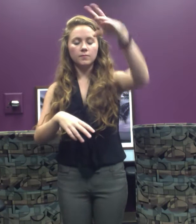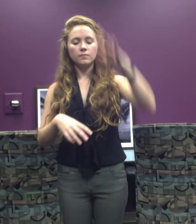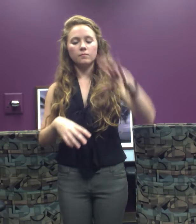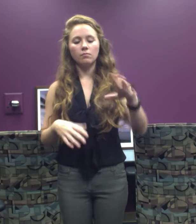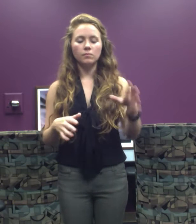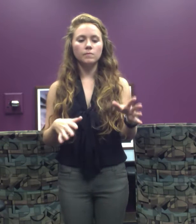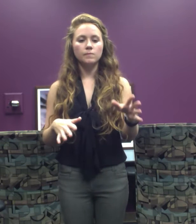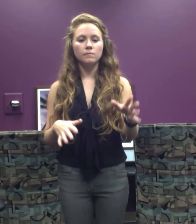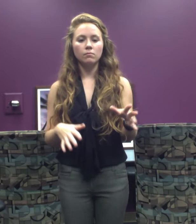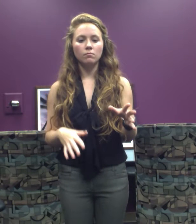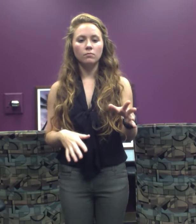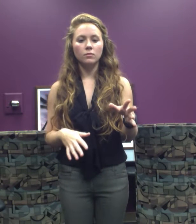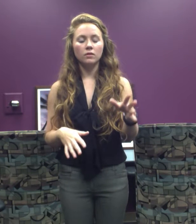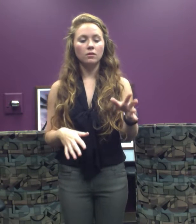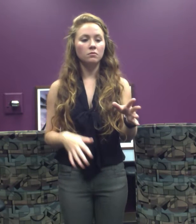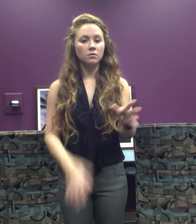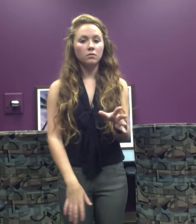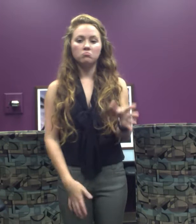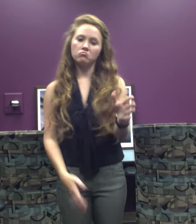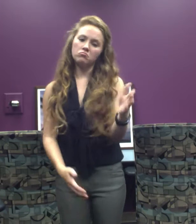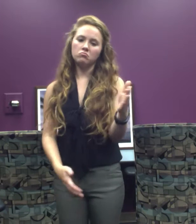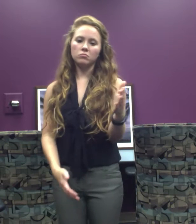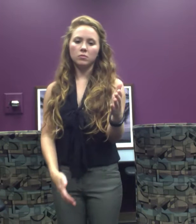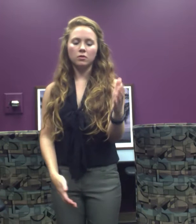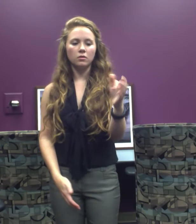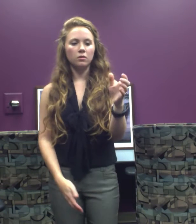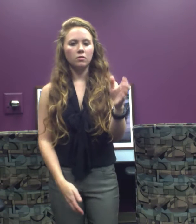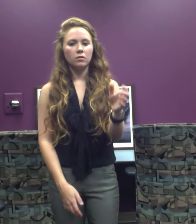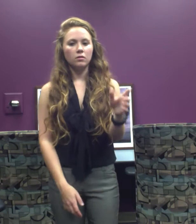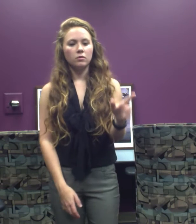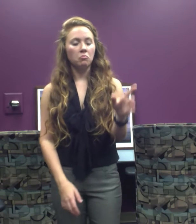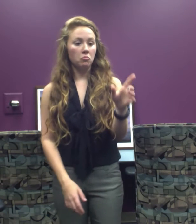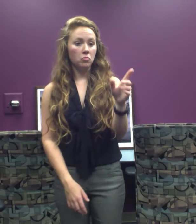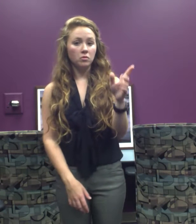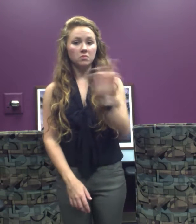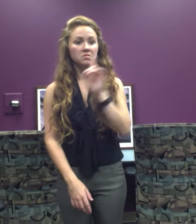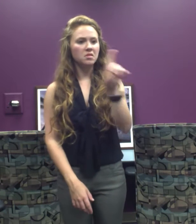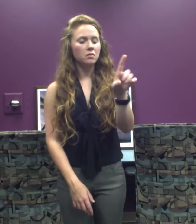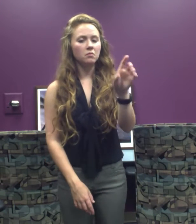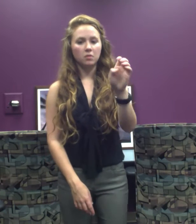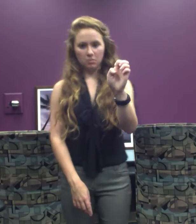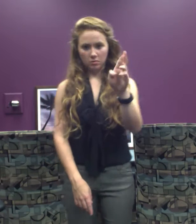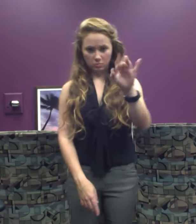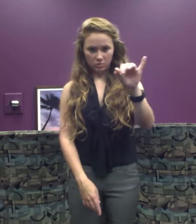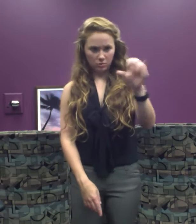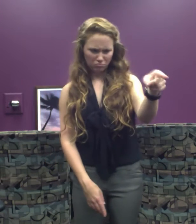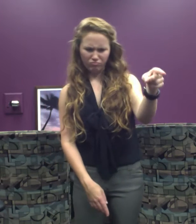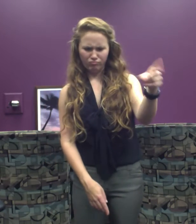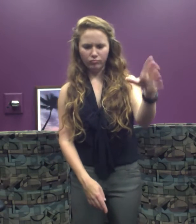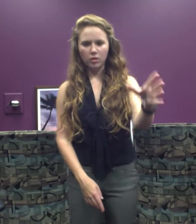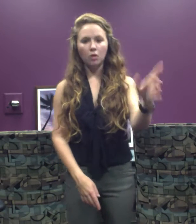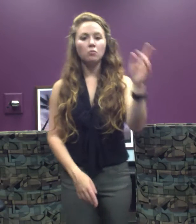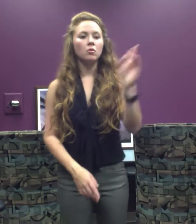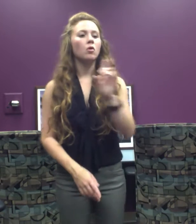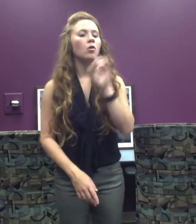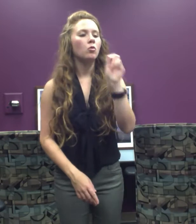have Eric. We say to Eric, okay, Eric, we're going to stay here. You're going to run to Bradley's. And we're going to do